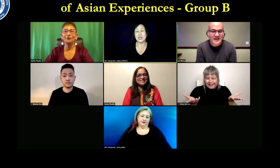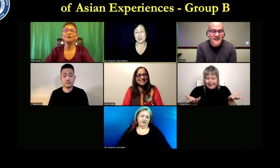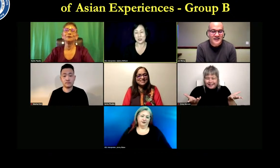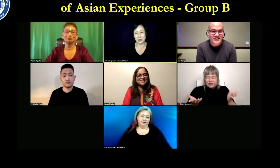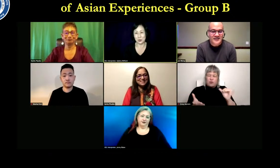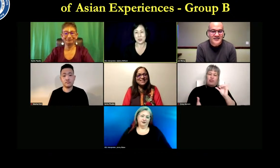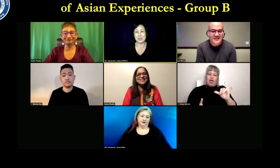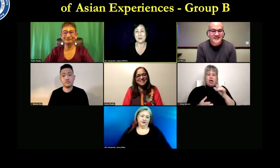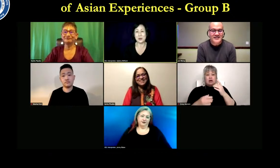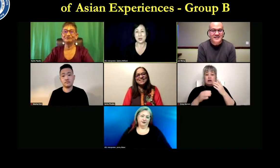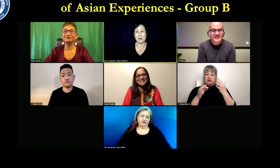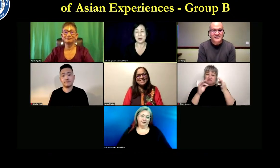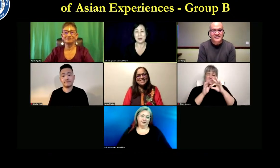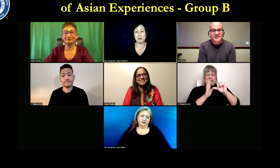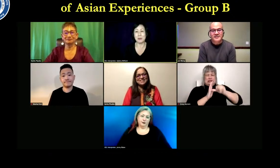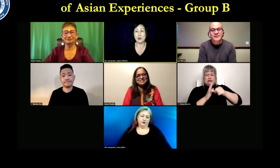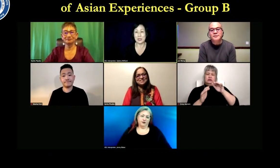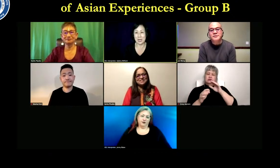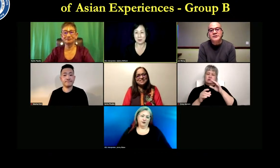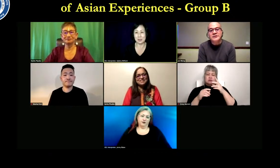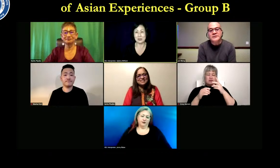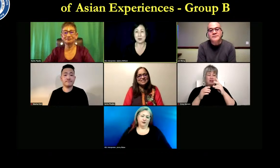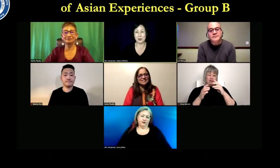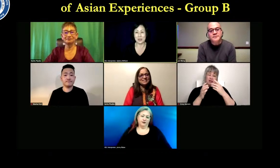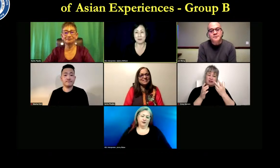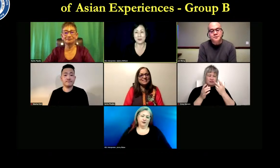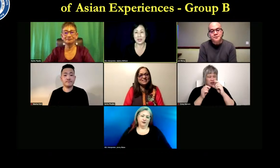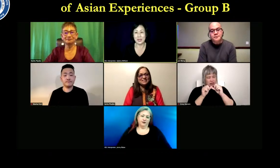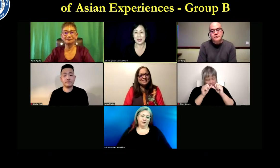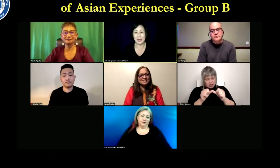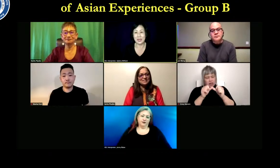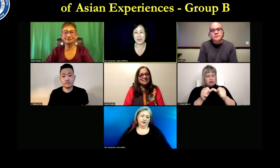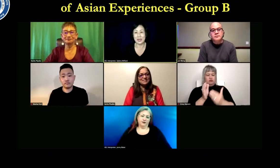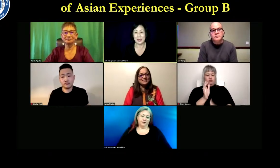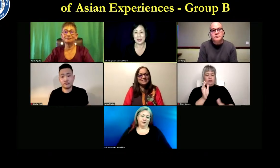Asian. I said, yes, it's true, because I married, my married name is American.